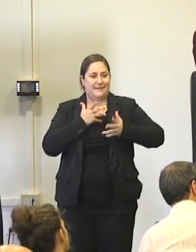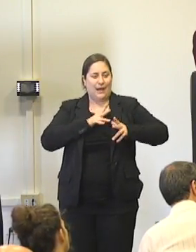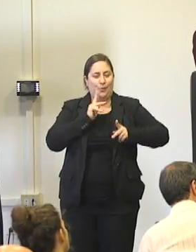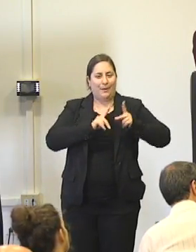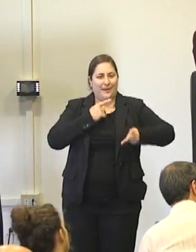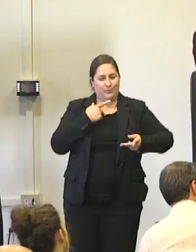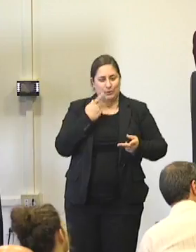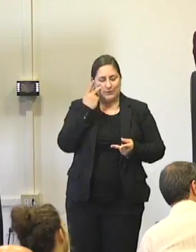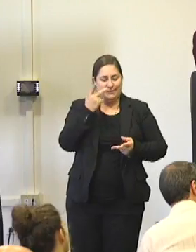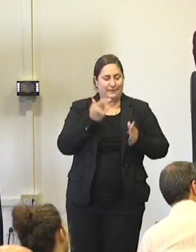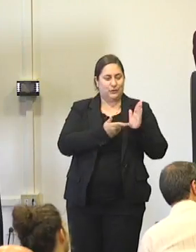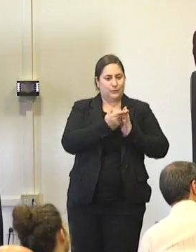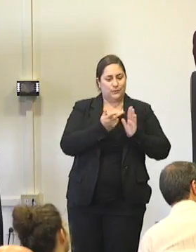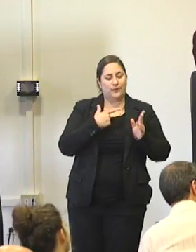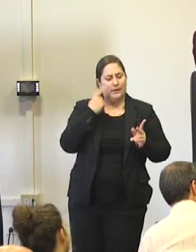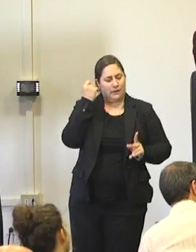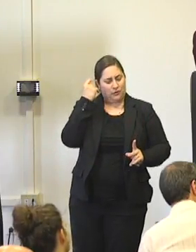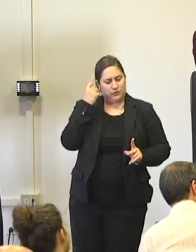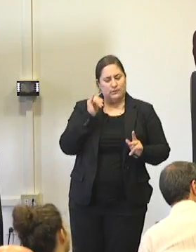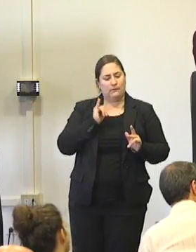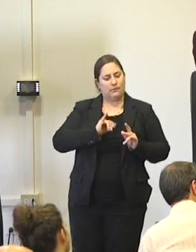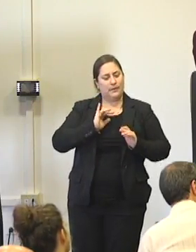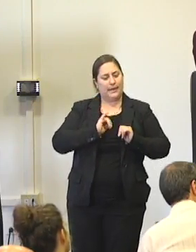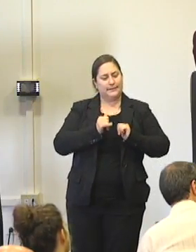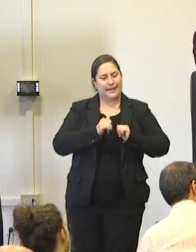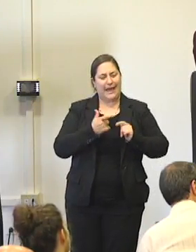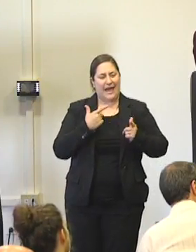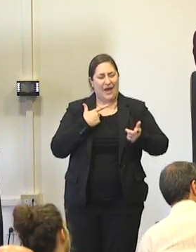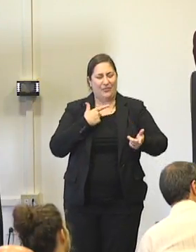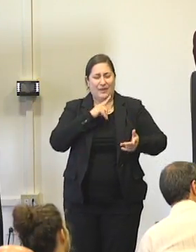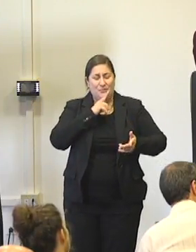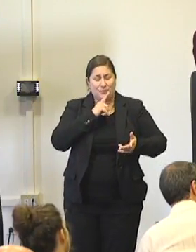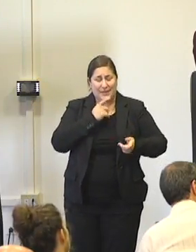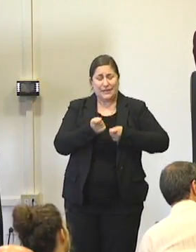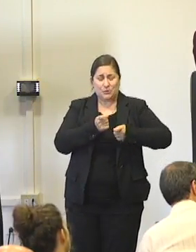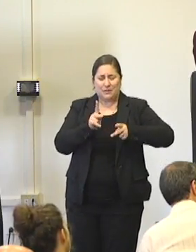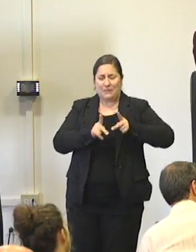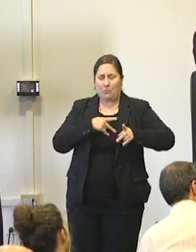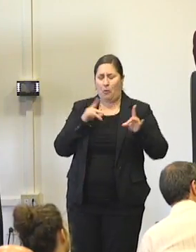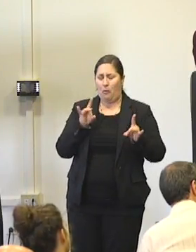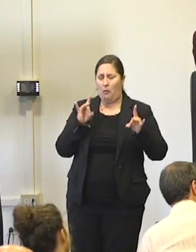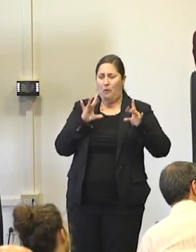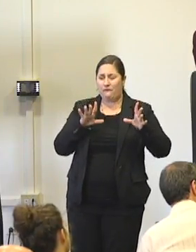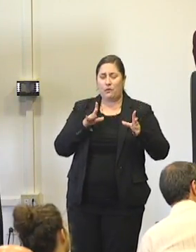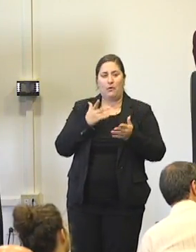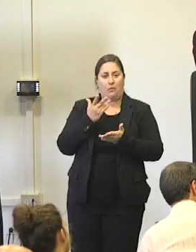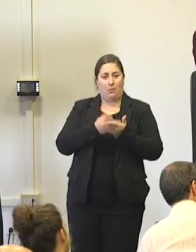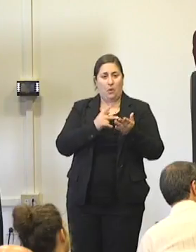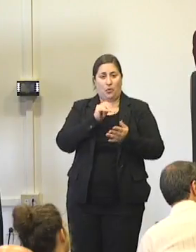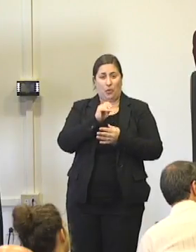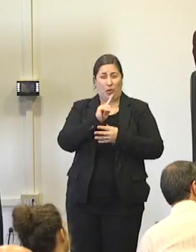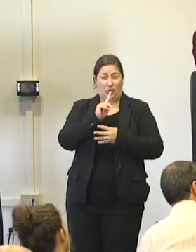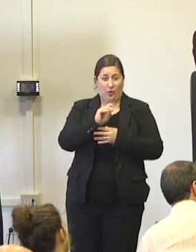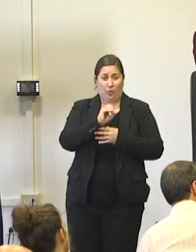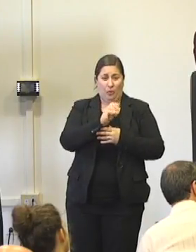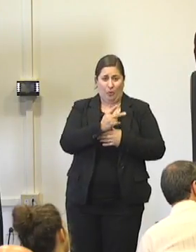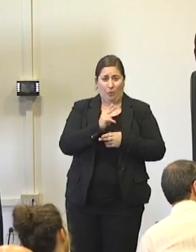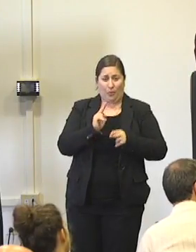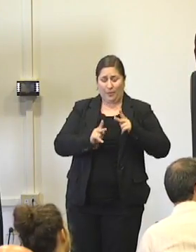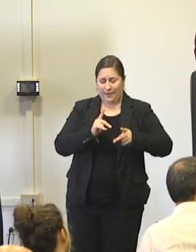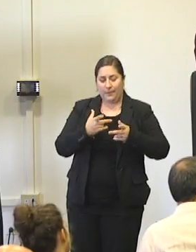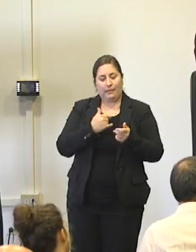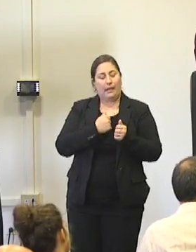conclusion, you know, and see that this is how shabbily they treated both the Koch people and the